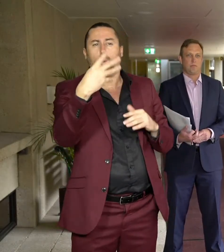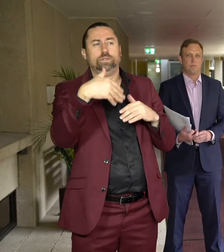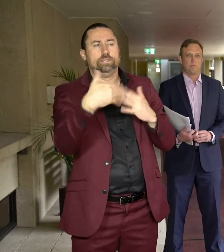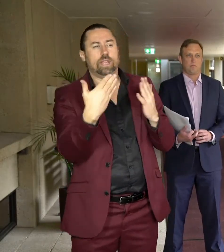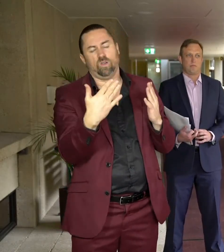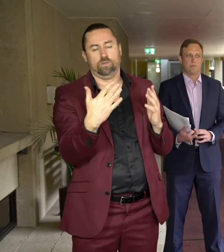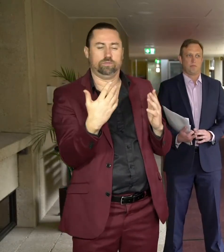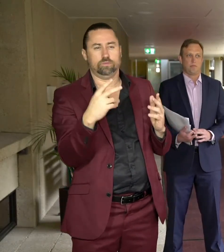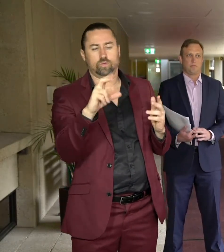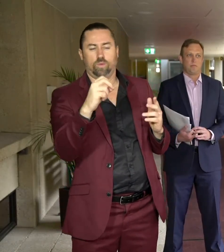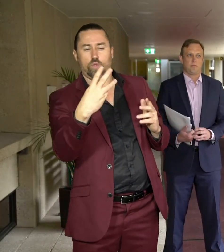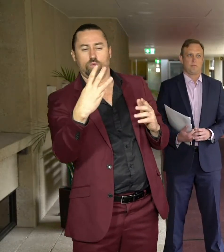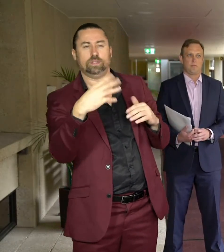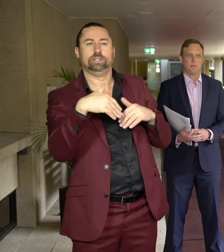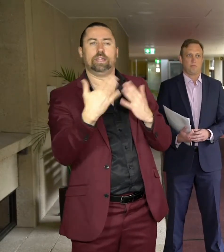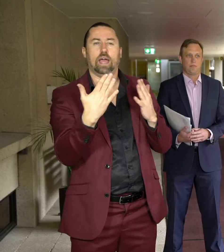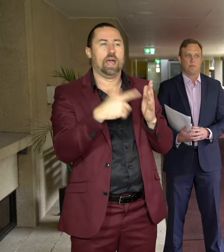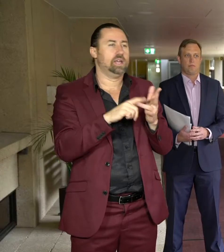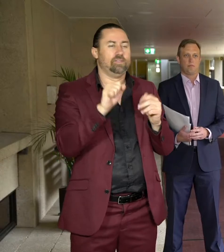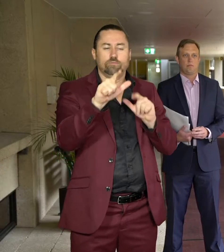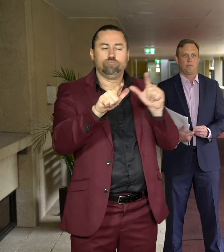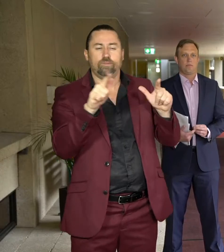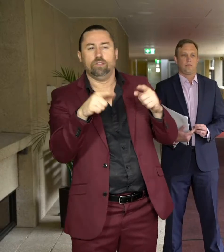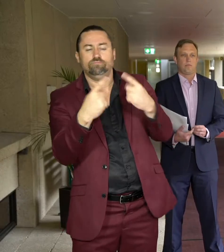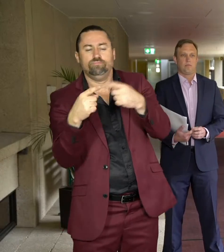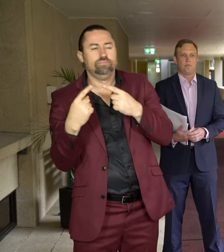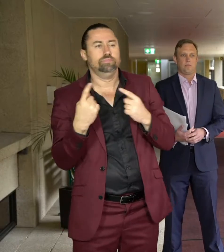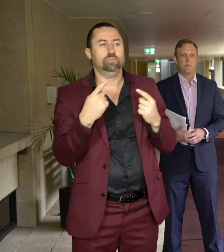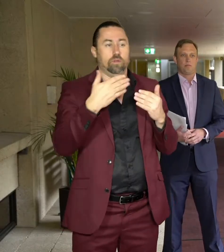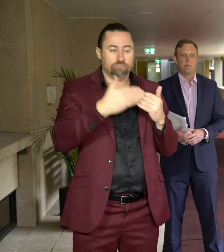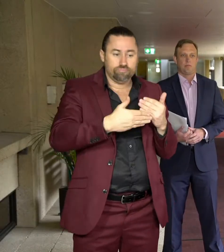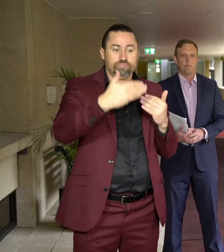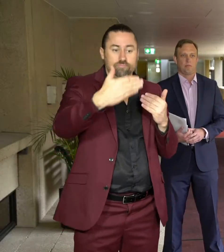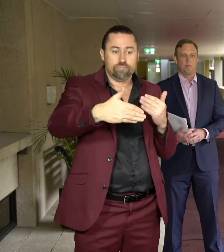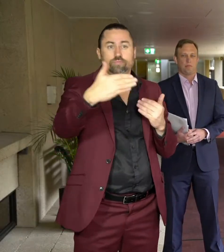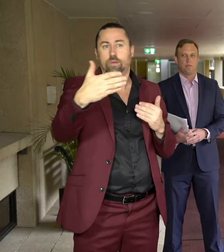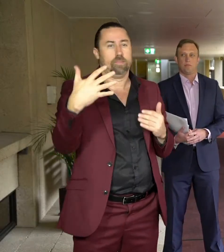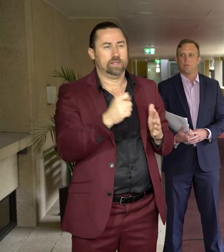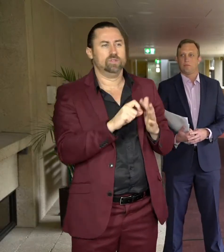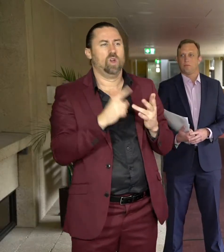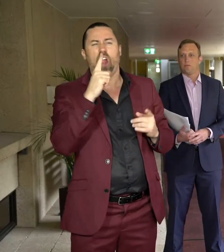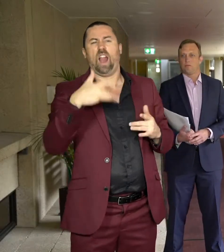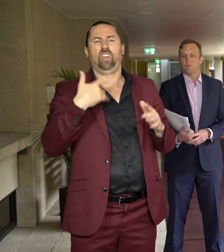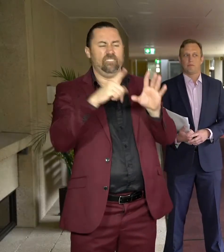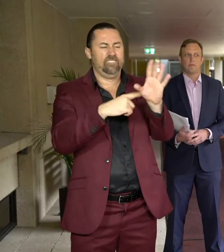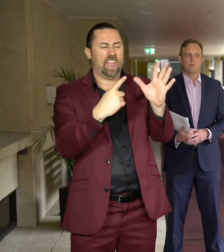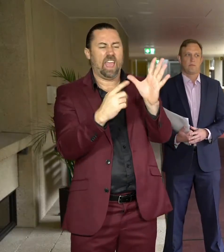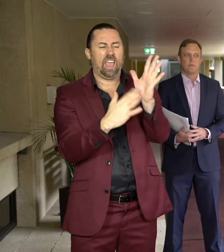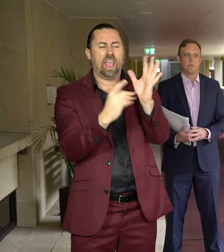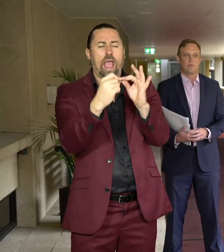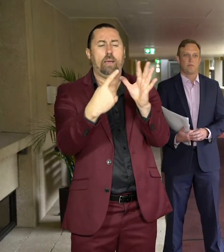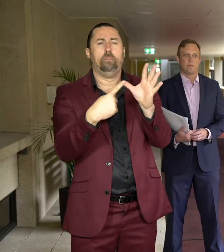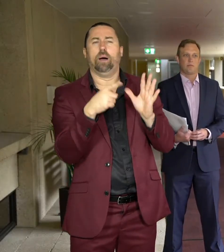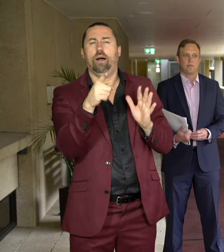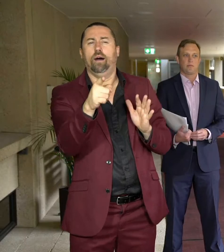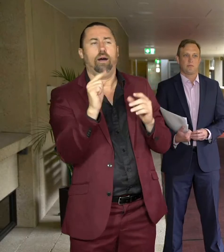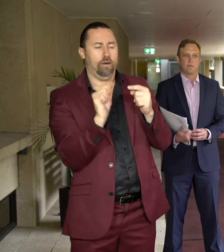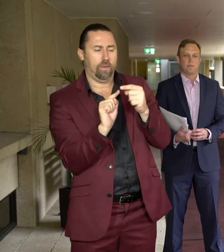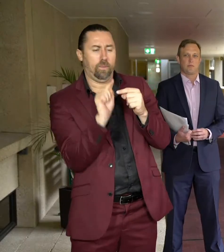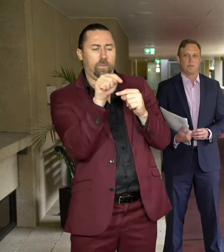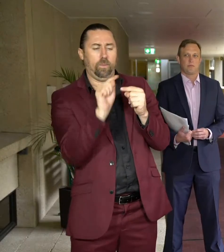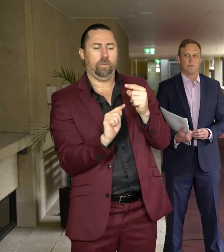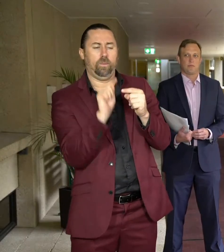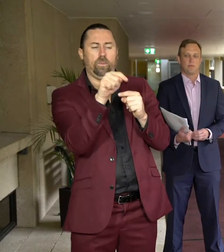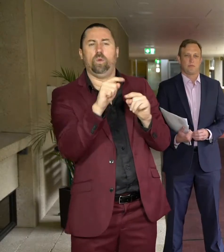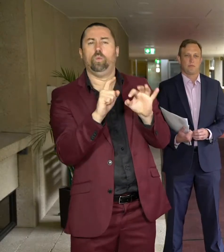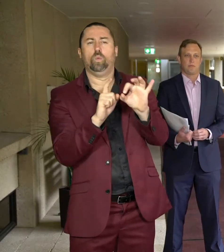earlier if their travel patterns have changed over that period. But if they normally live in Yamba and cross into the border into Queensland, and that's